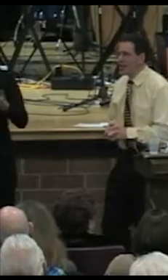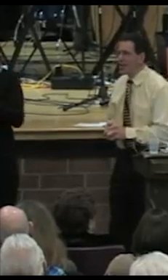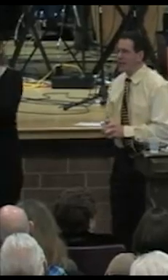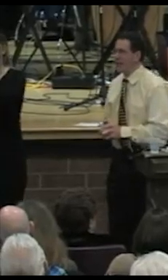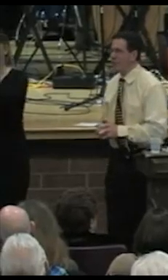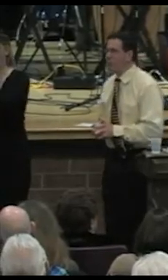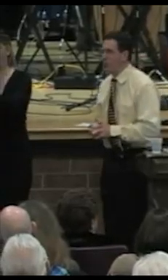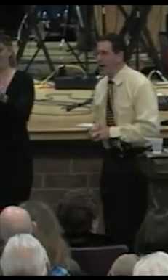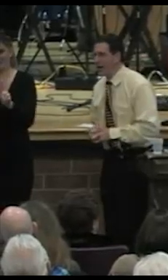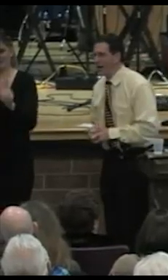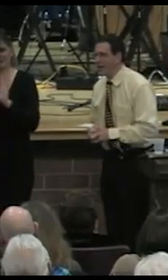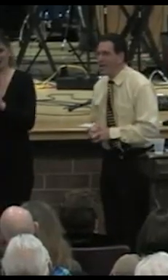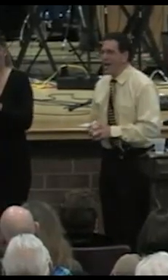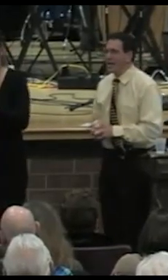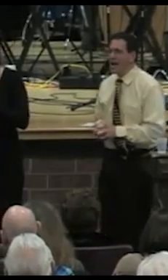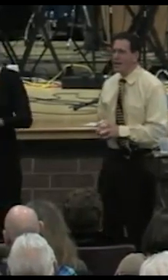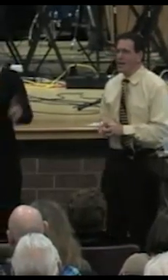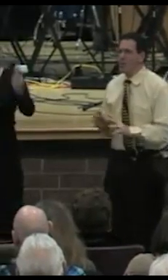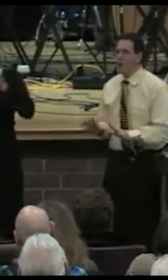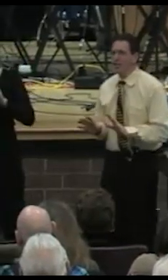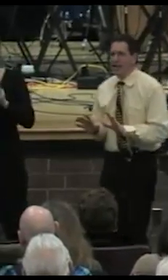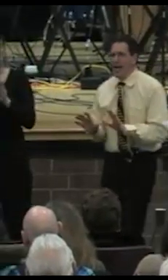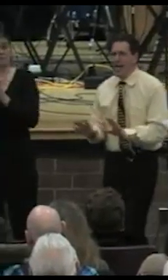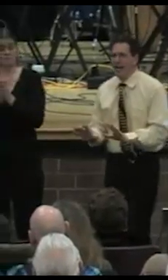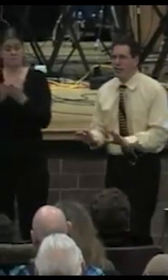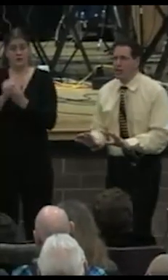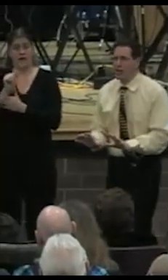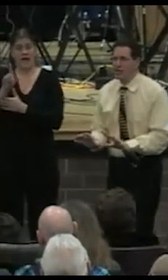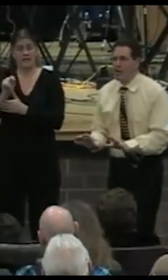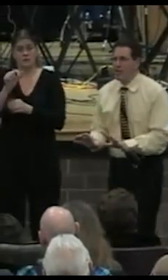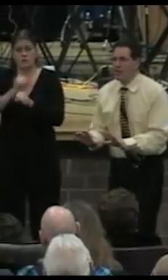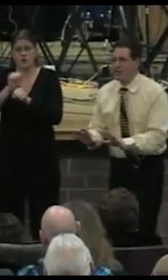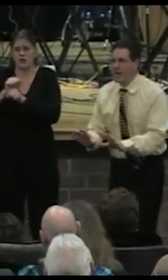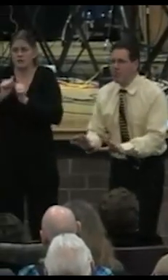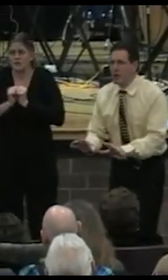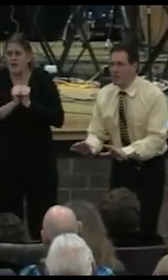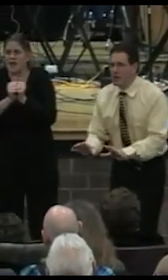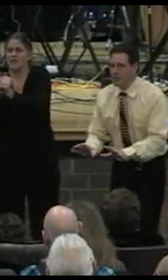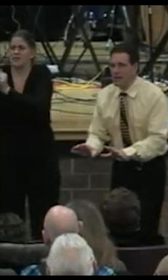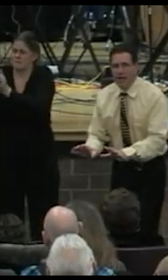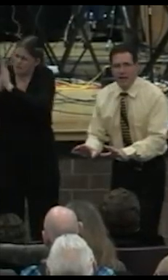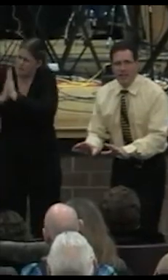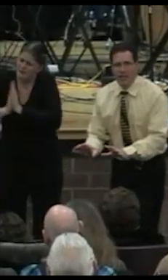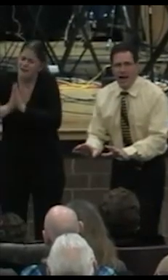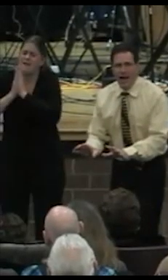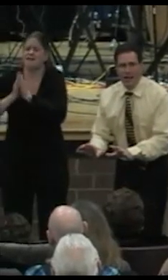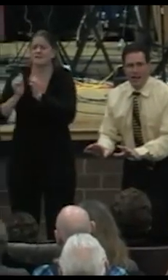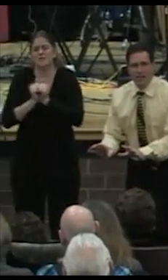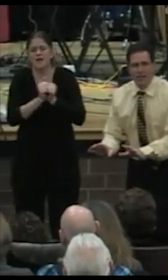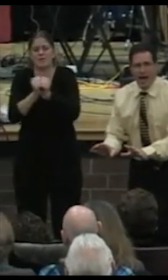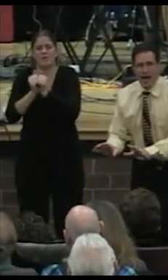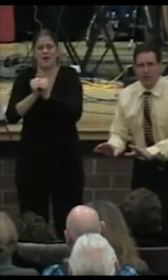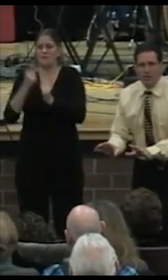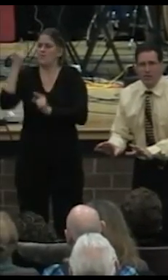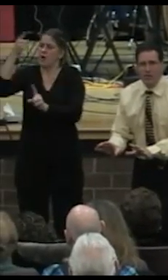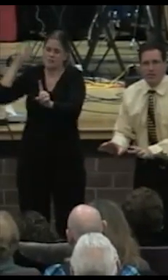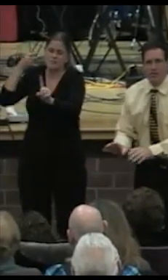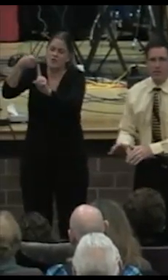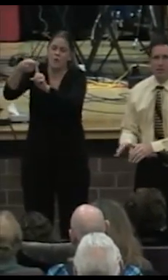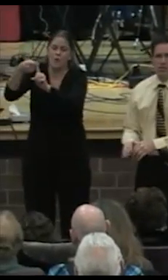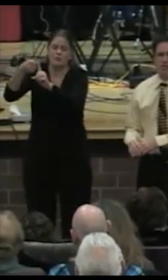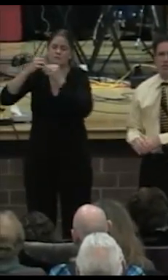page. He got them in prayer. And he got them putting their energies for the same purpose. Is there a hallelujah in the